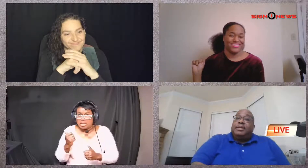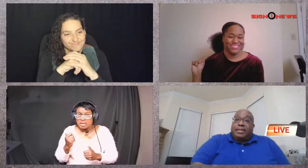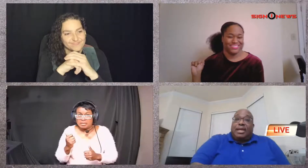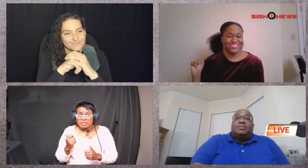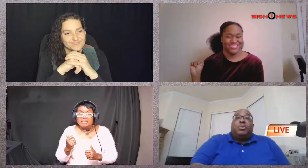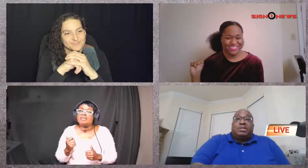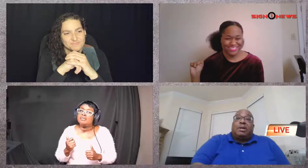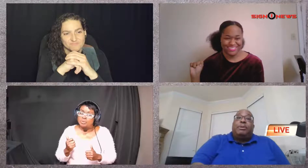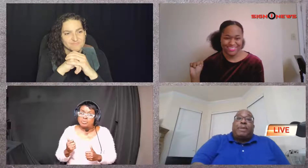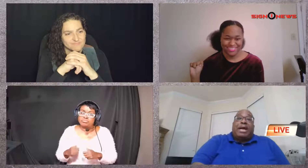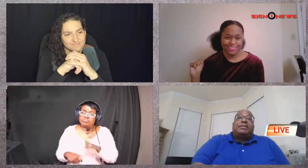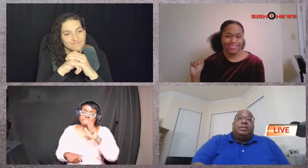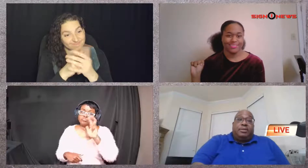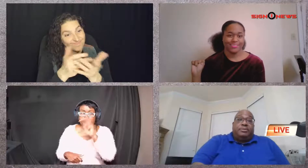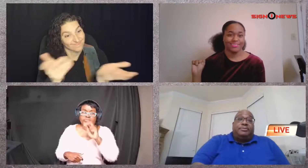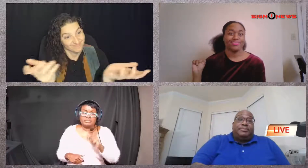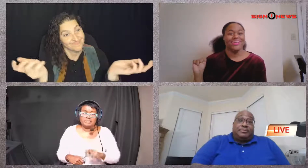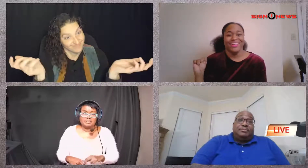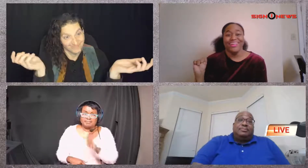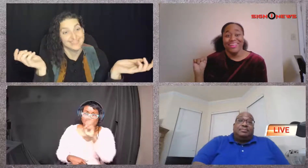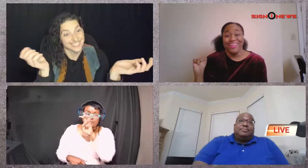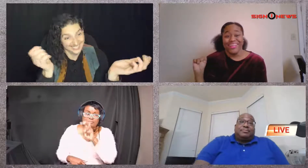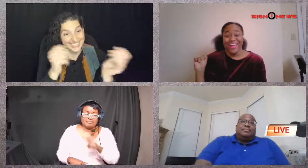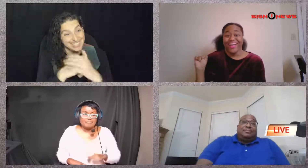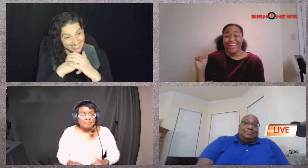somebody, guess what's coming back to you?